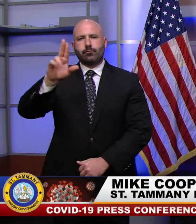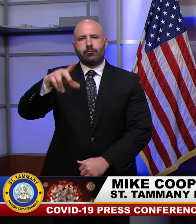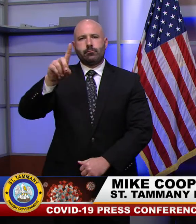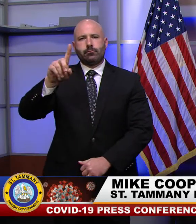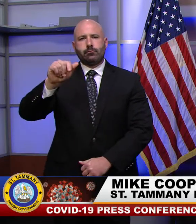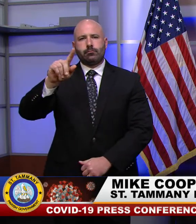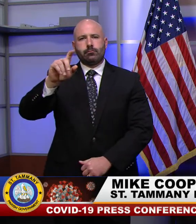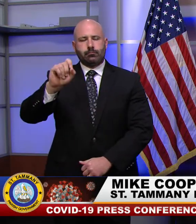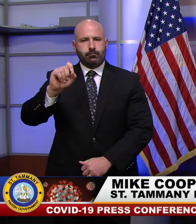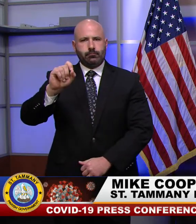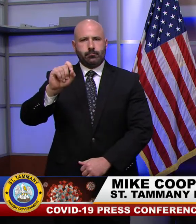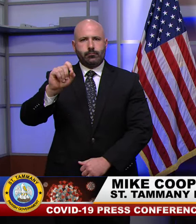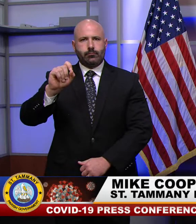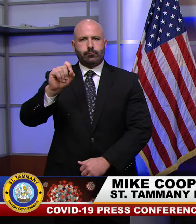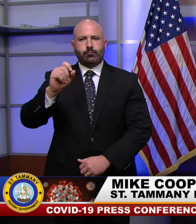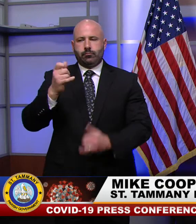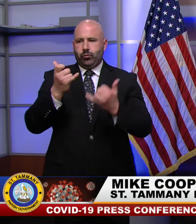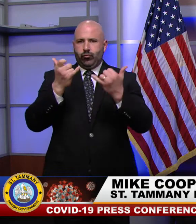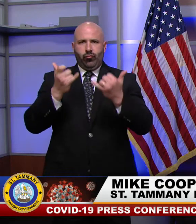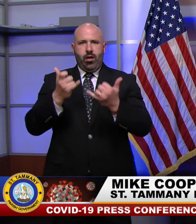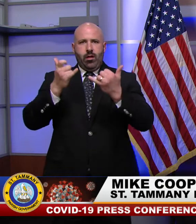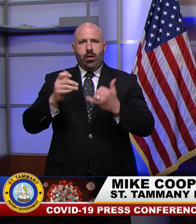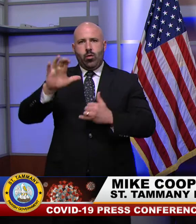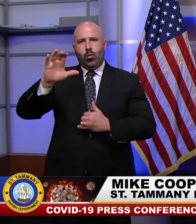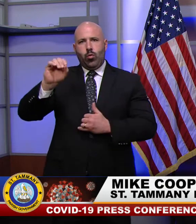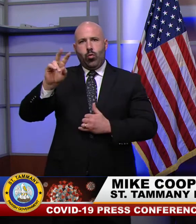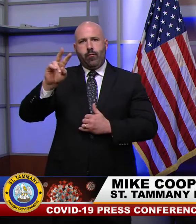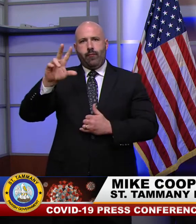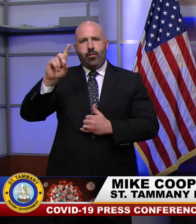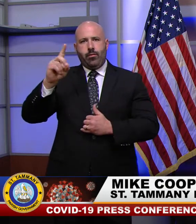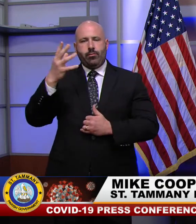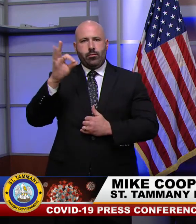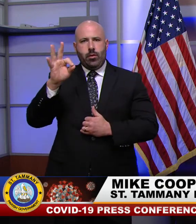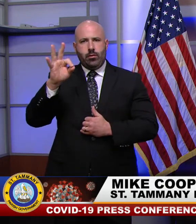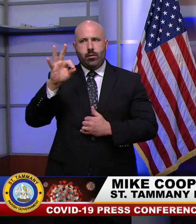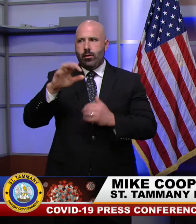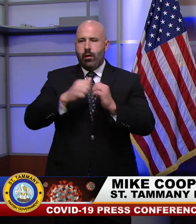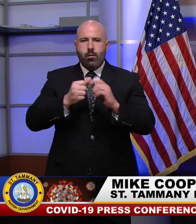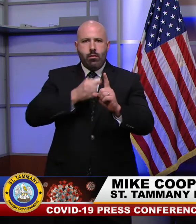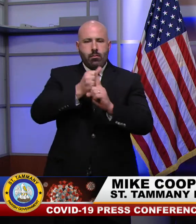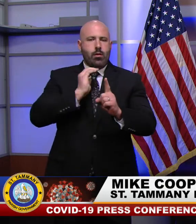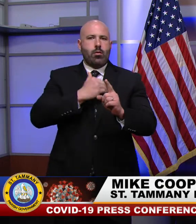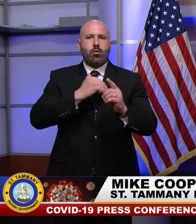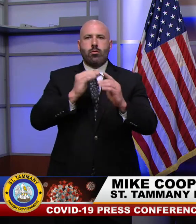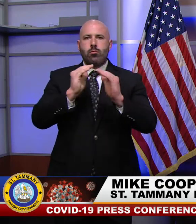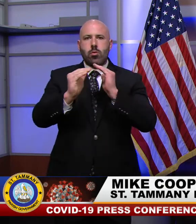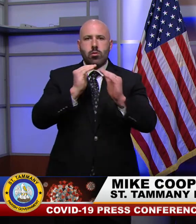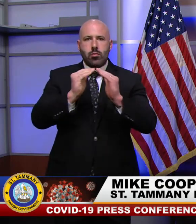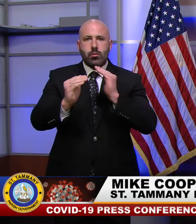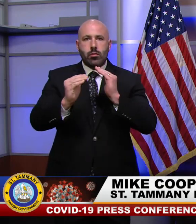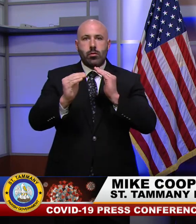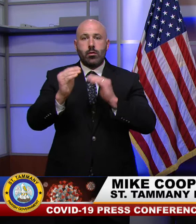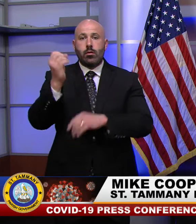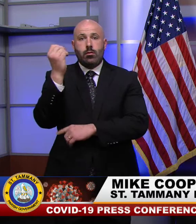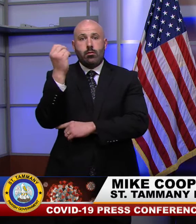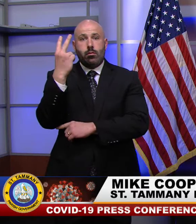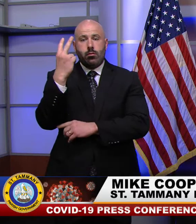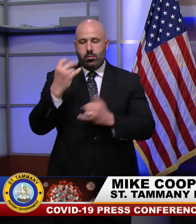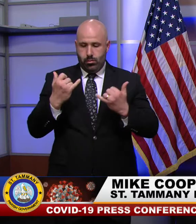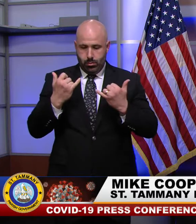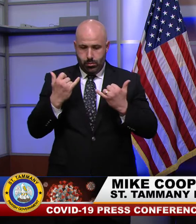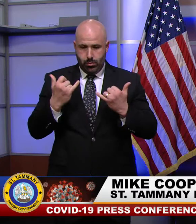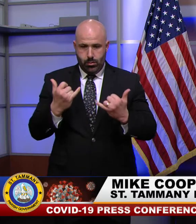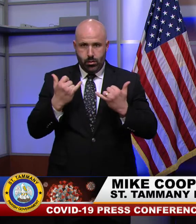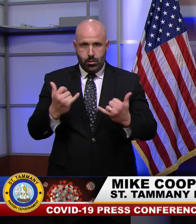status of the virus and its effects on our community, as of noon today, St. Tammany Parish